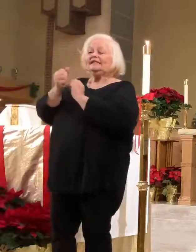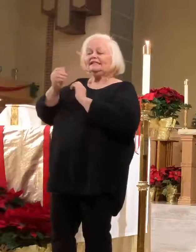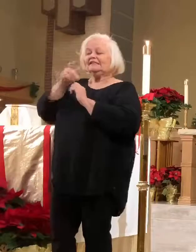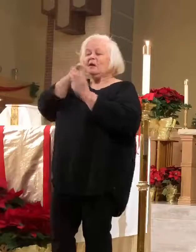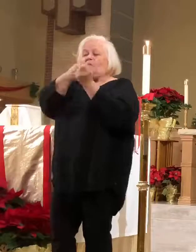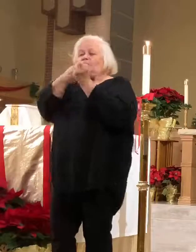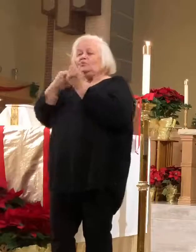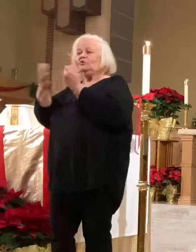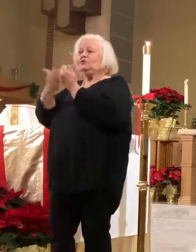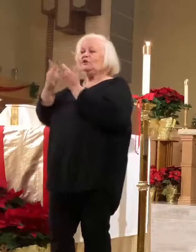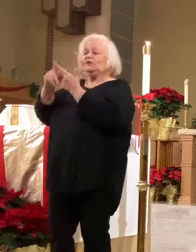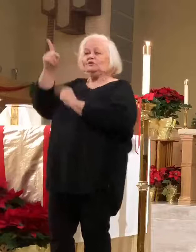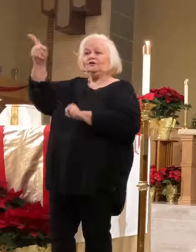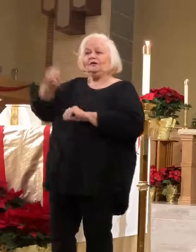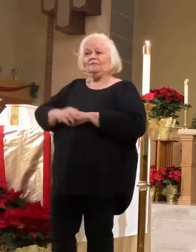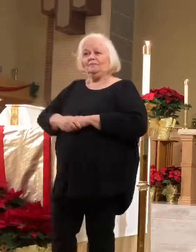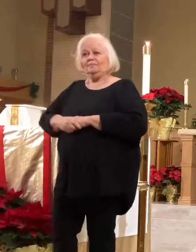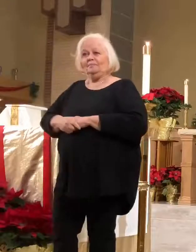him.